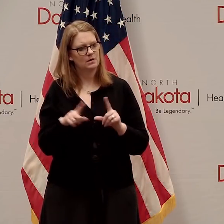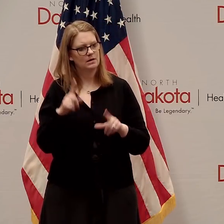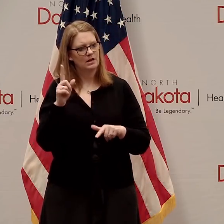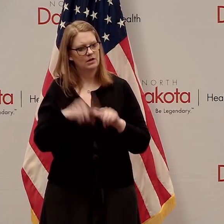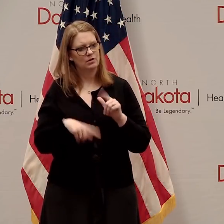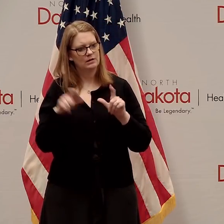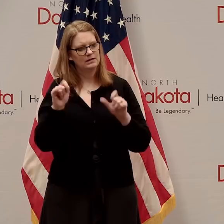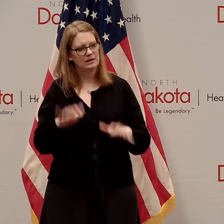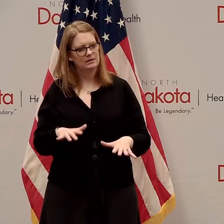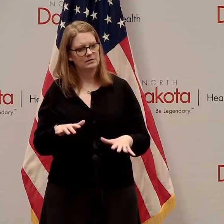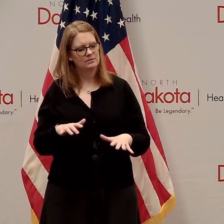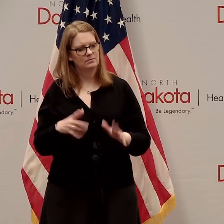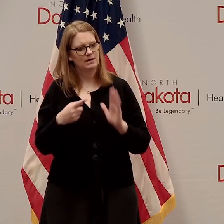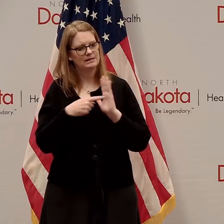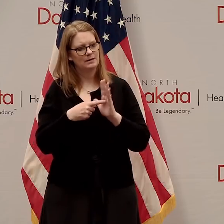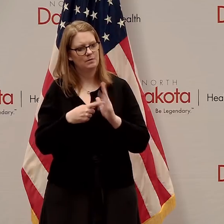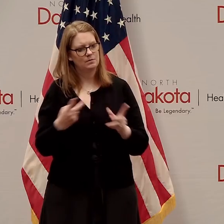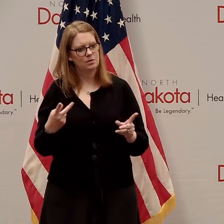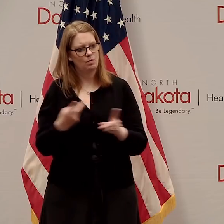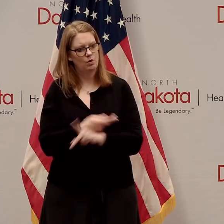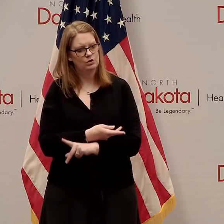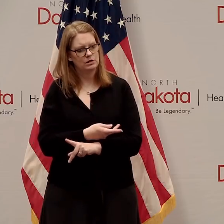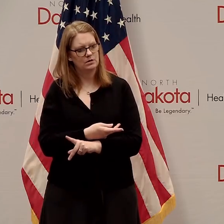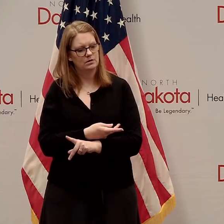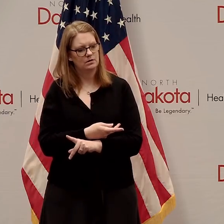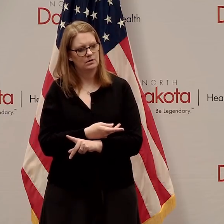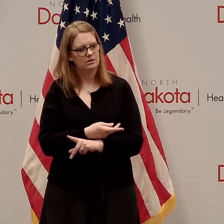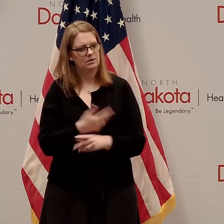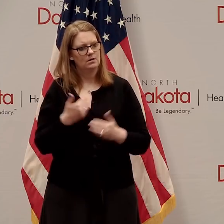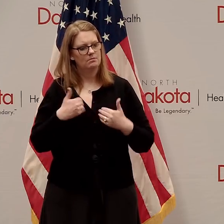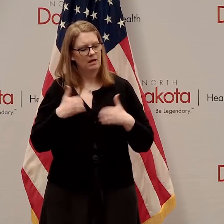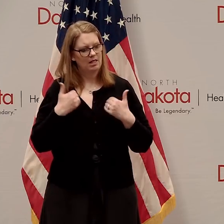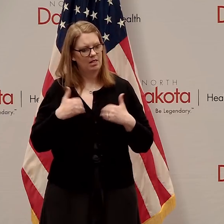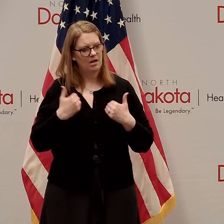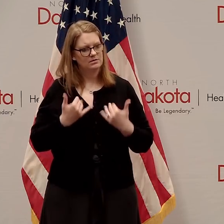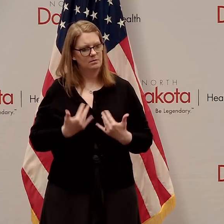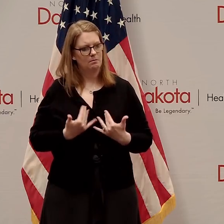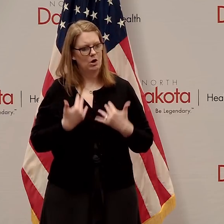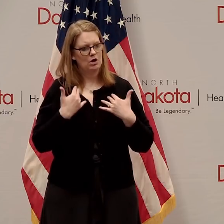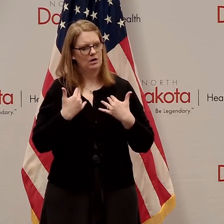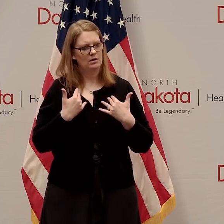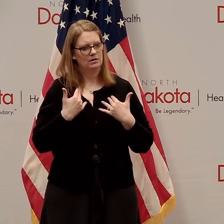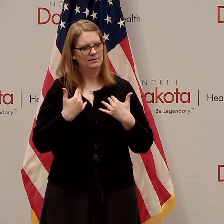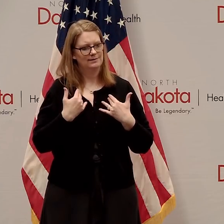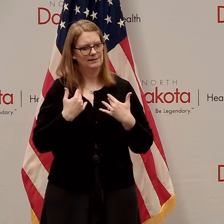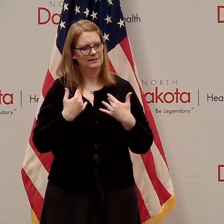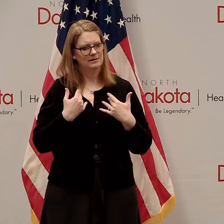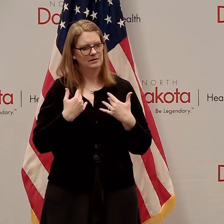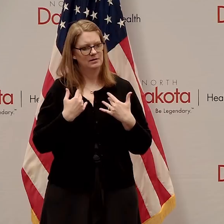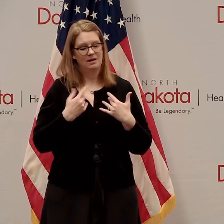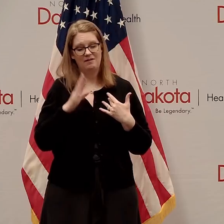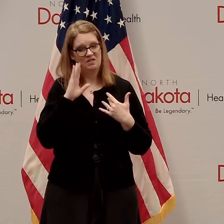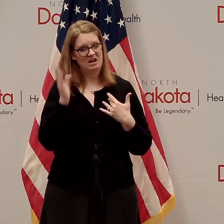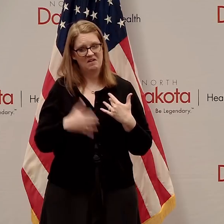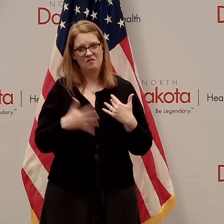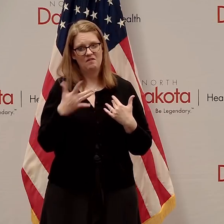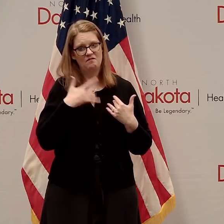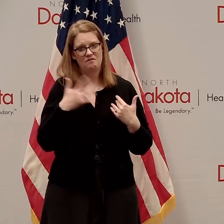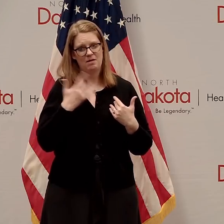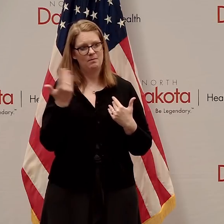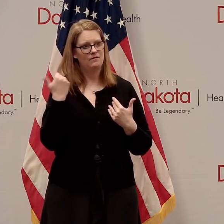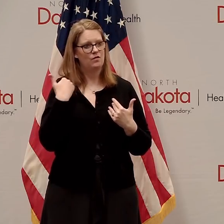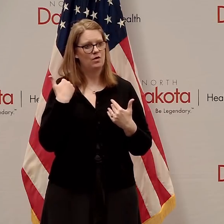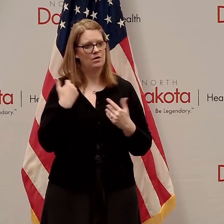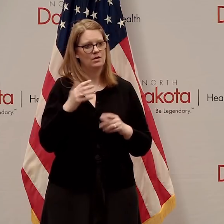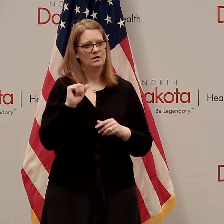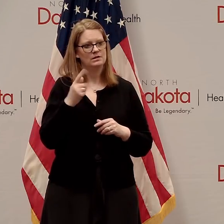me until my symptoms worsened. The burning in my lungs and chest is unlike anything I have felt before." That